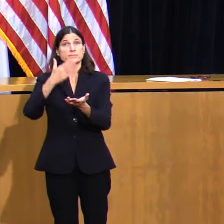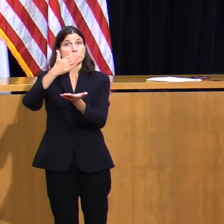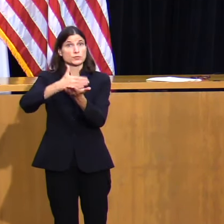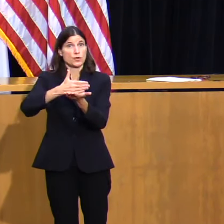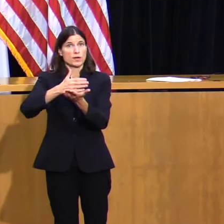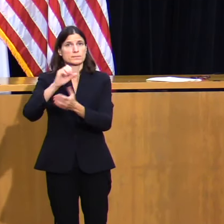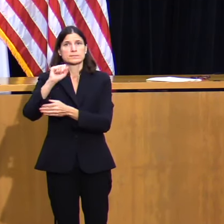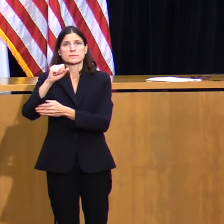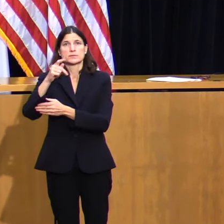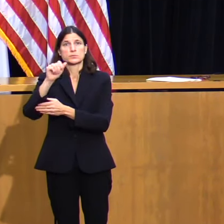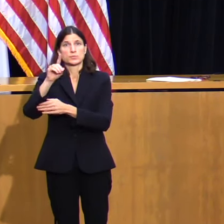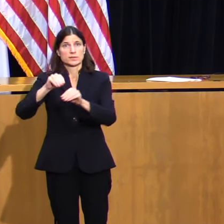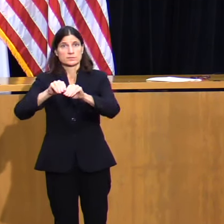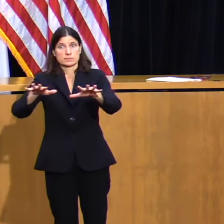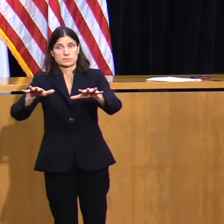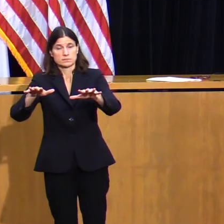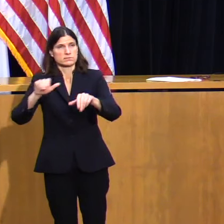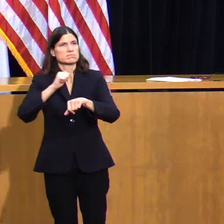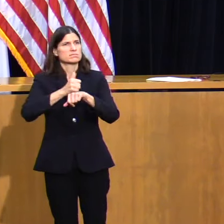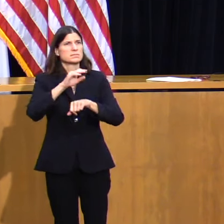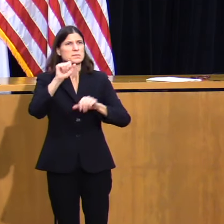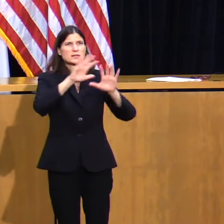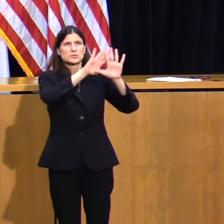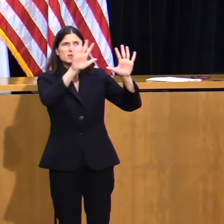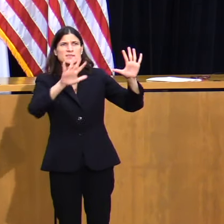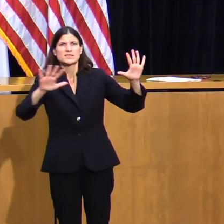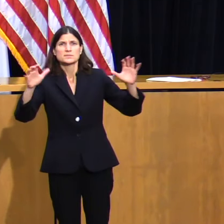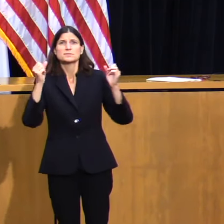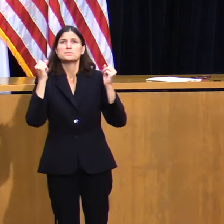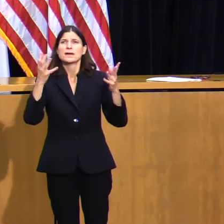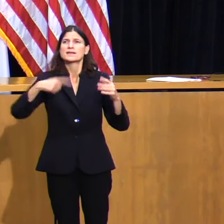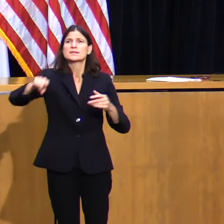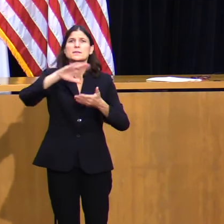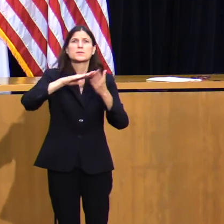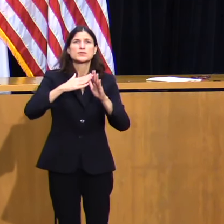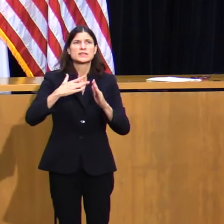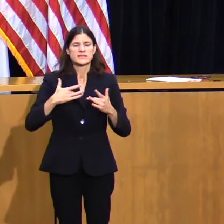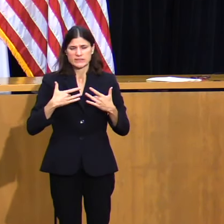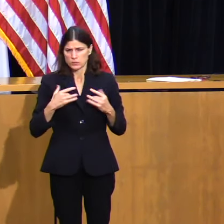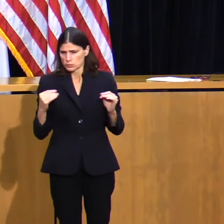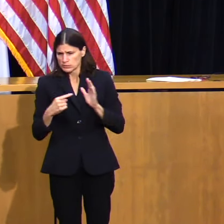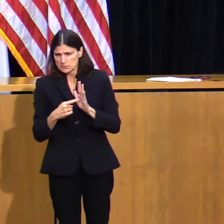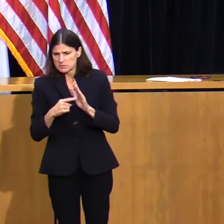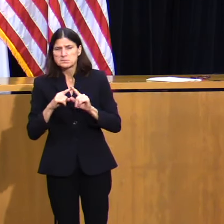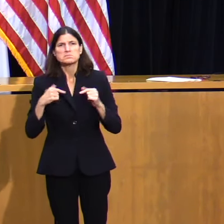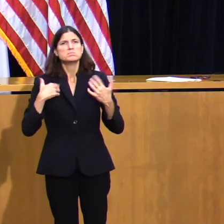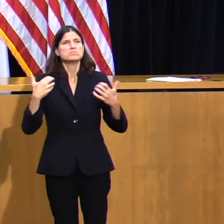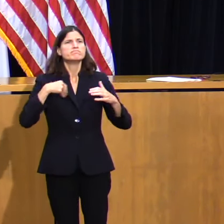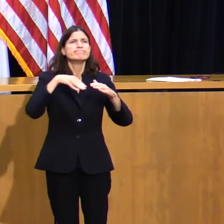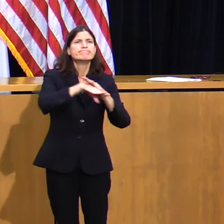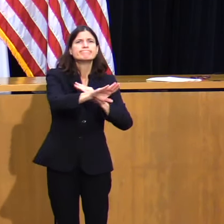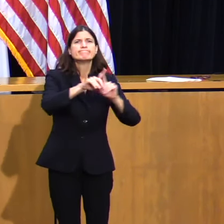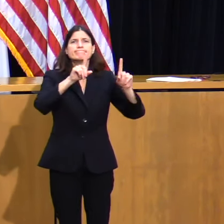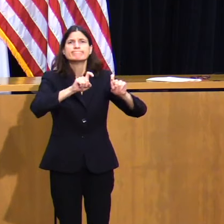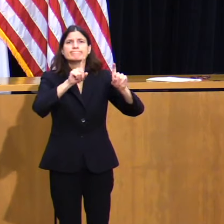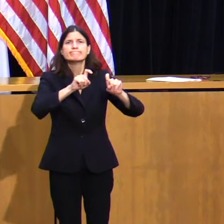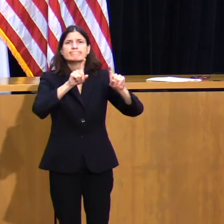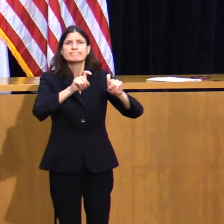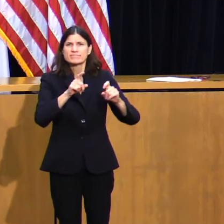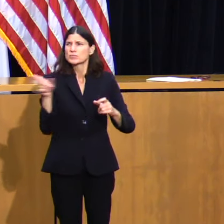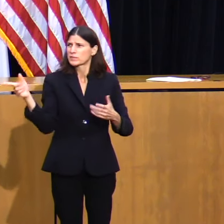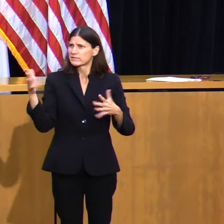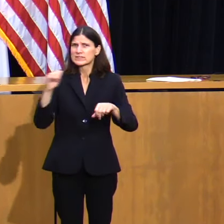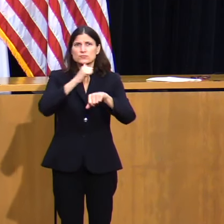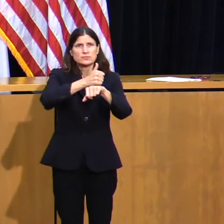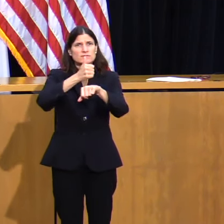a cohort in a classroom, among teachers, or a couple of kids on a bus. So we see this as a way to deploy, right, just